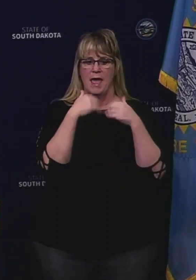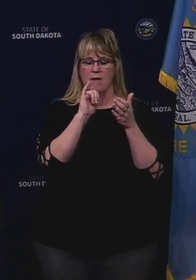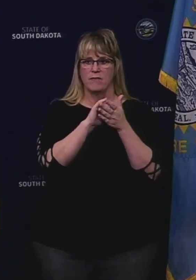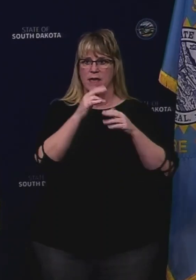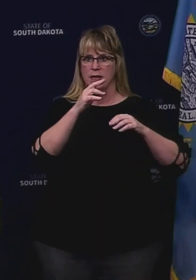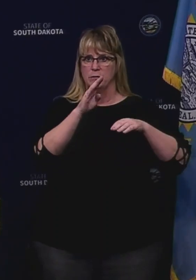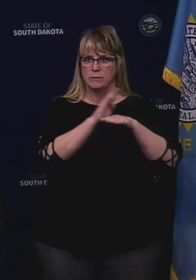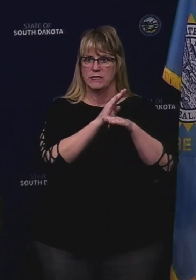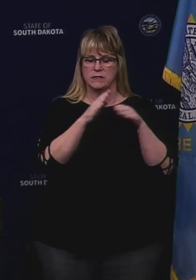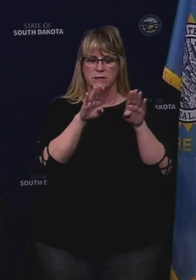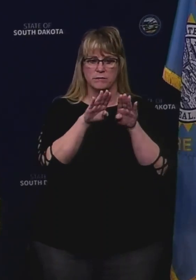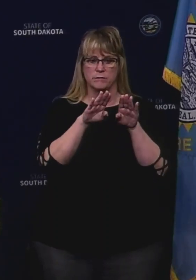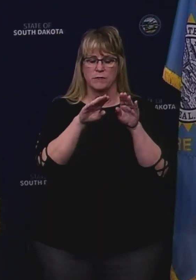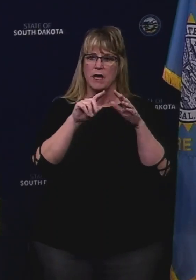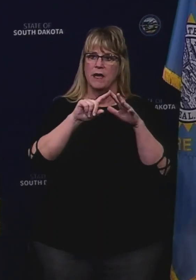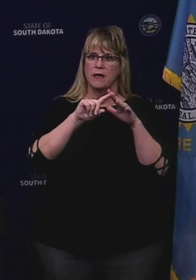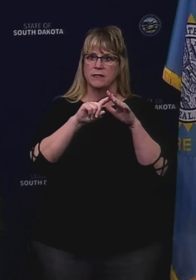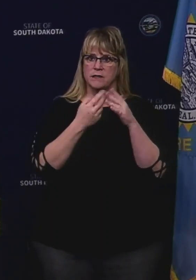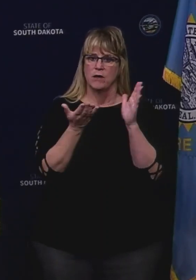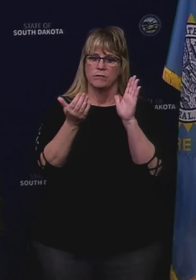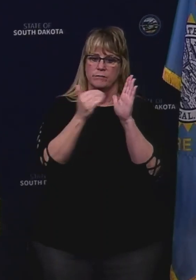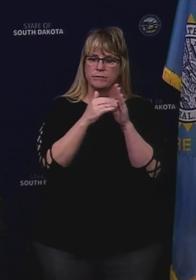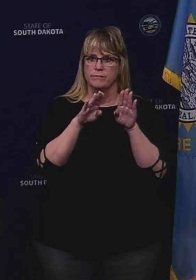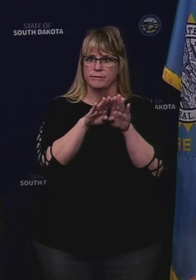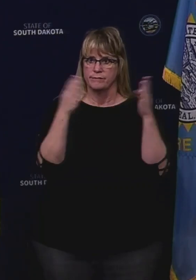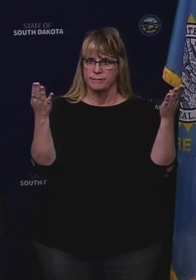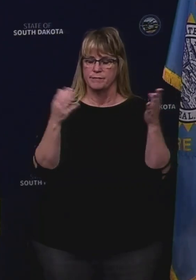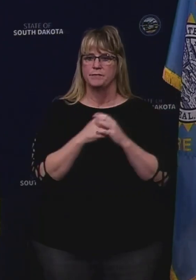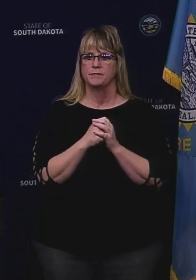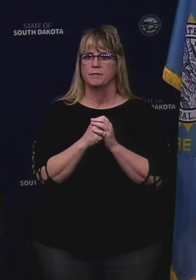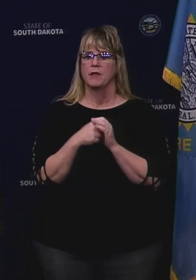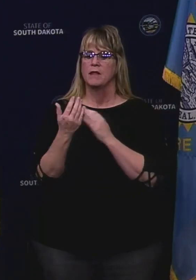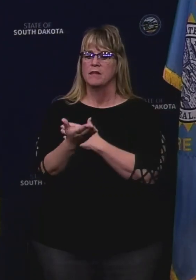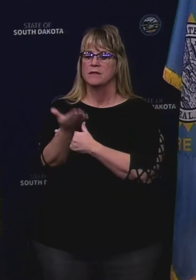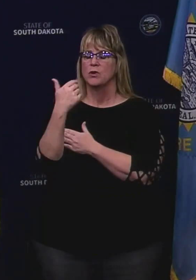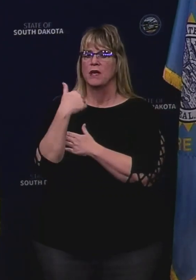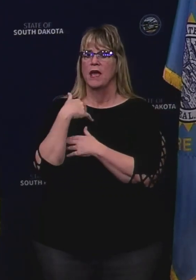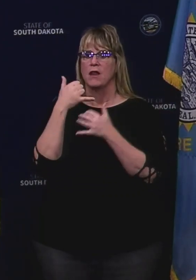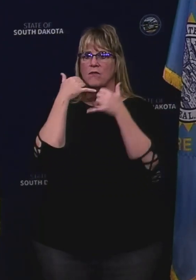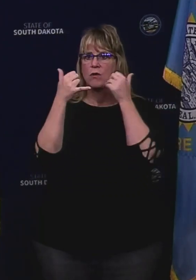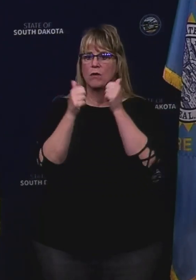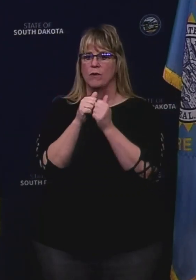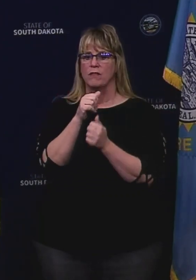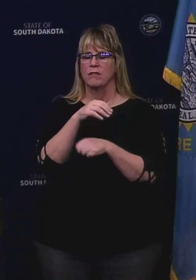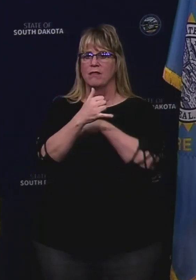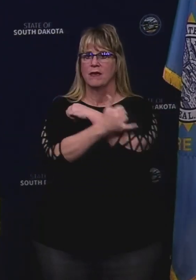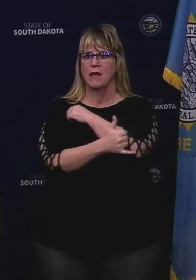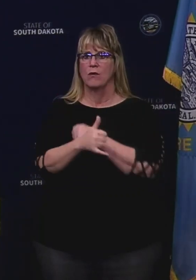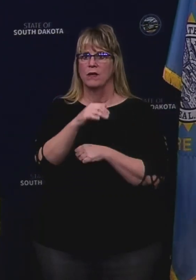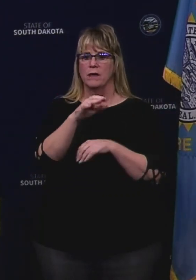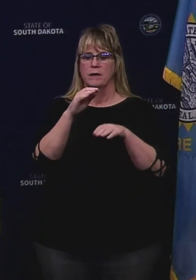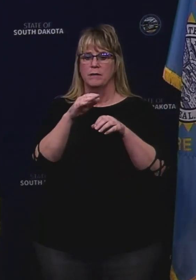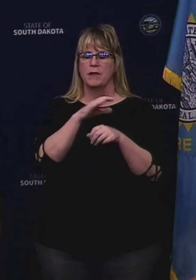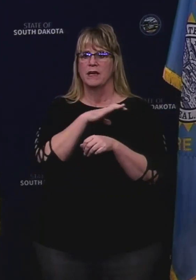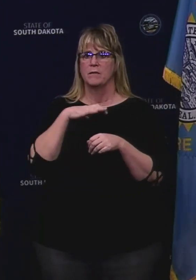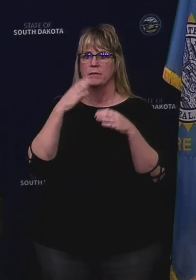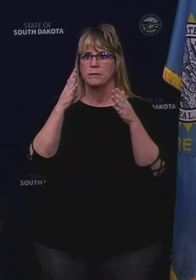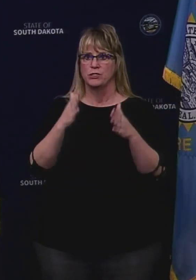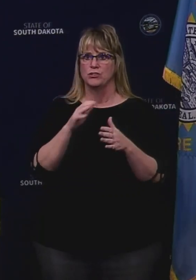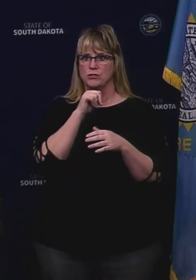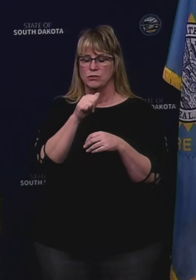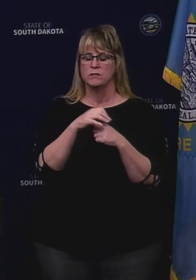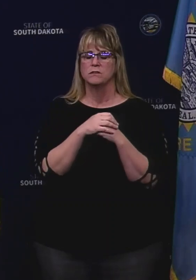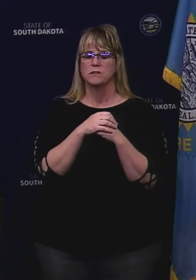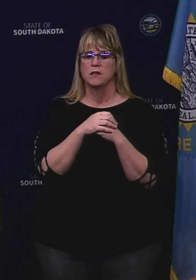up as soon as possible and start processing. I had a call this morning with our county commissioners as well. That went very well. We had a lot